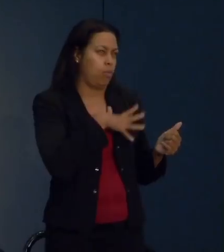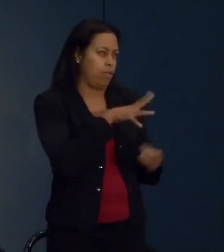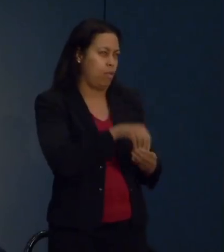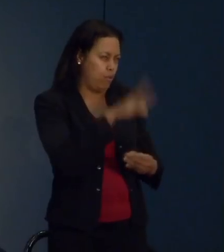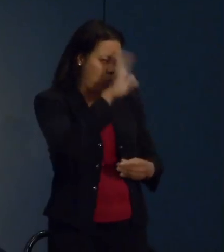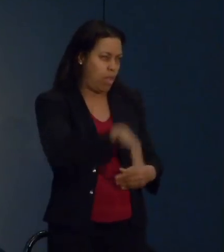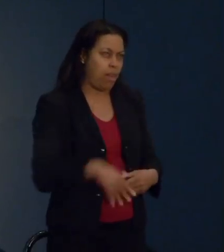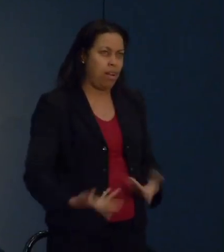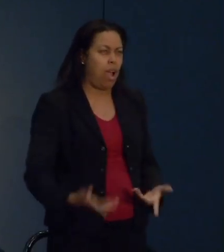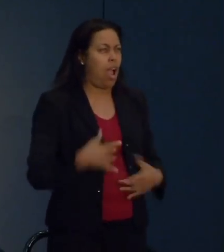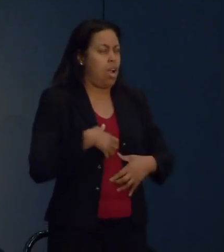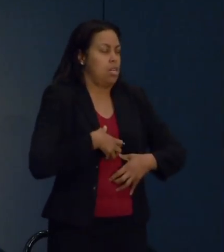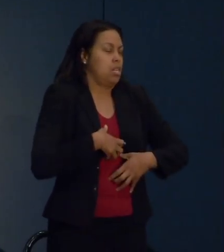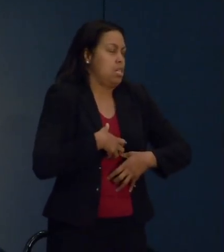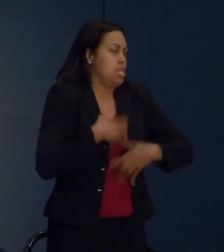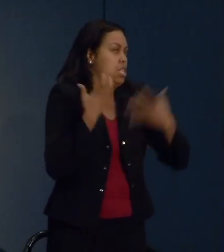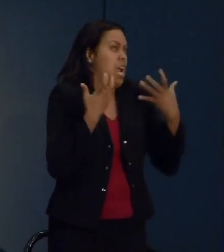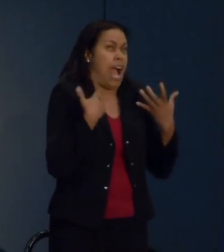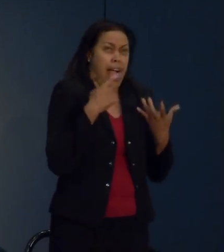There was a her!